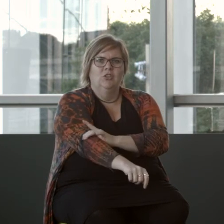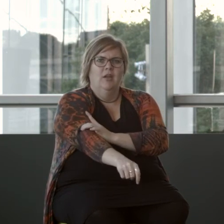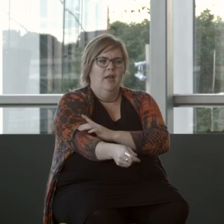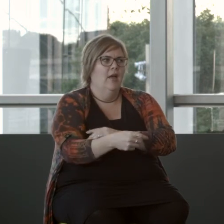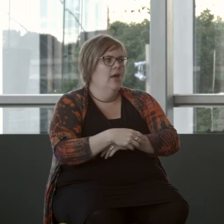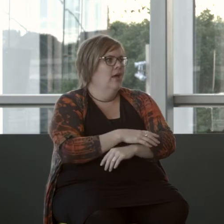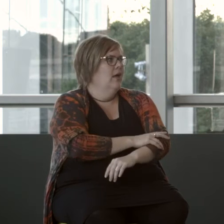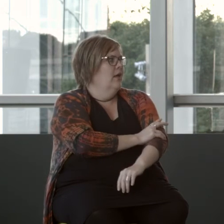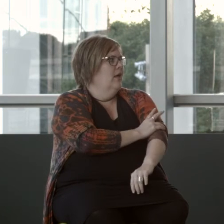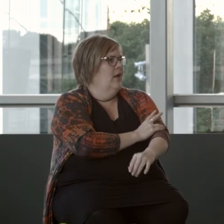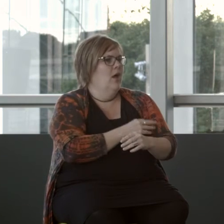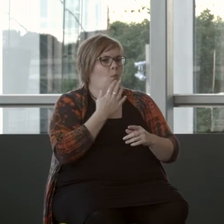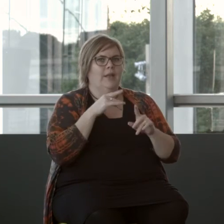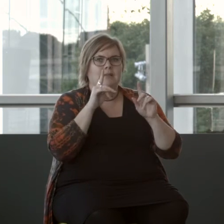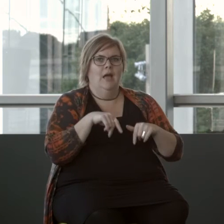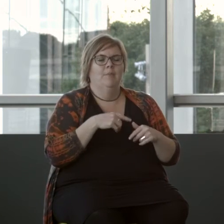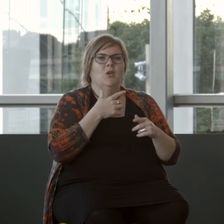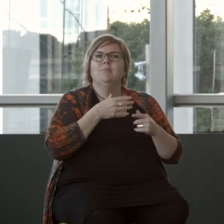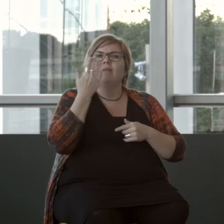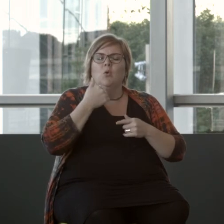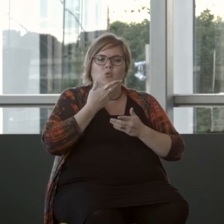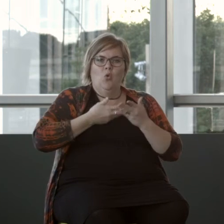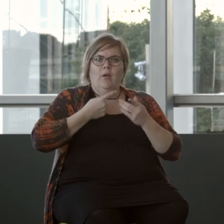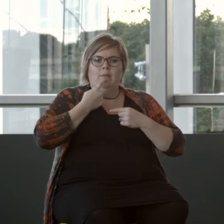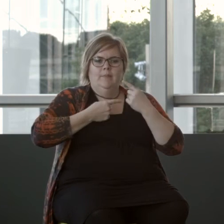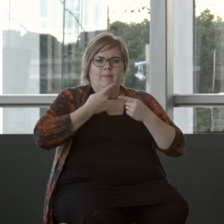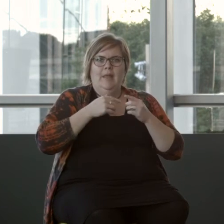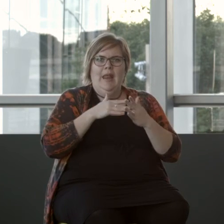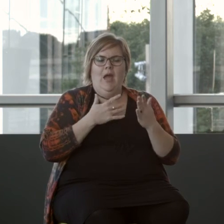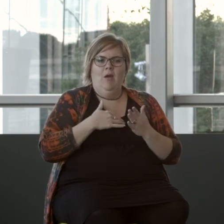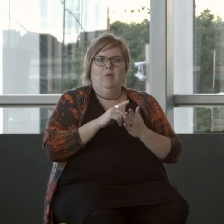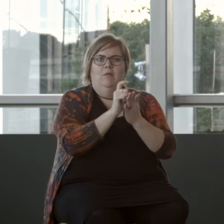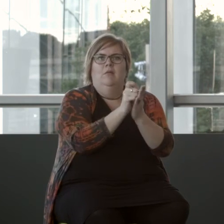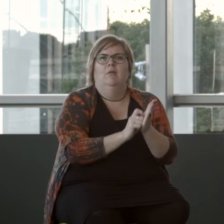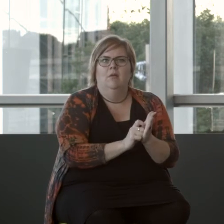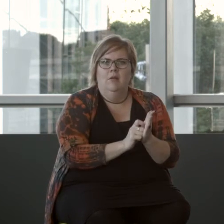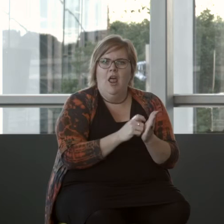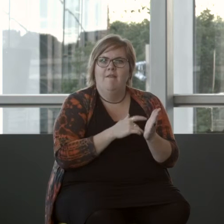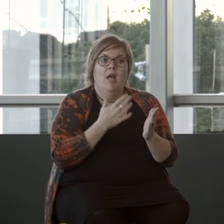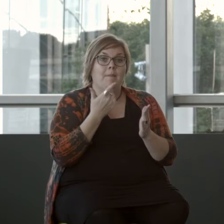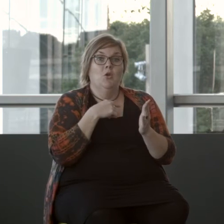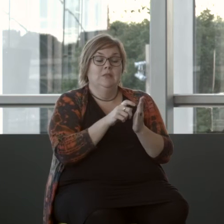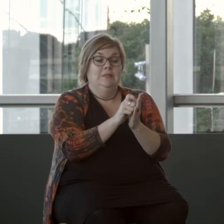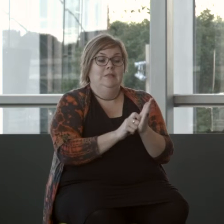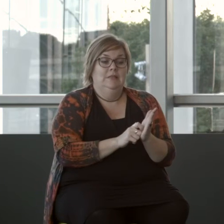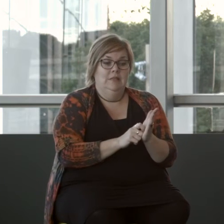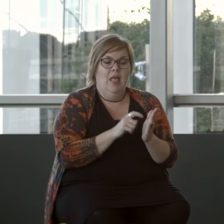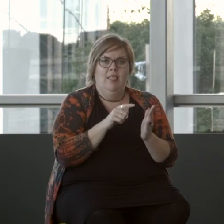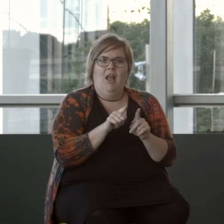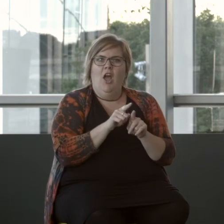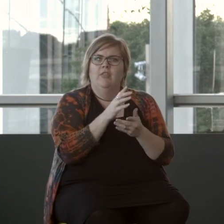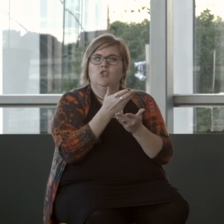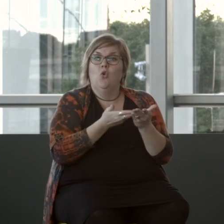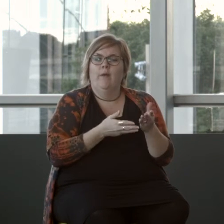and then once they started being written down. And I think we maybe have frozen them a little bit too much, and we've stopped that tradition